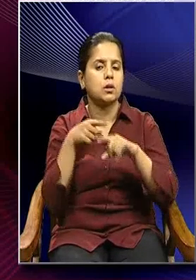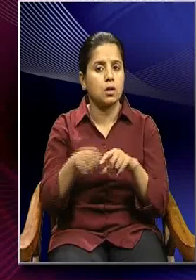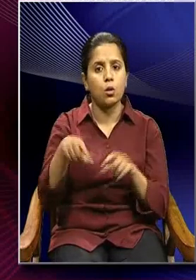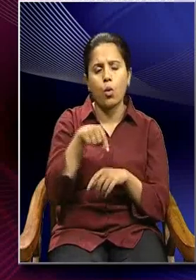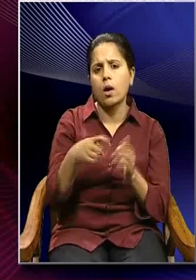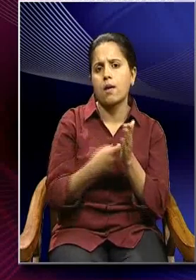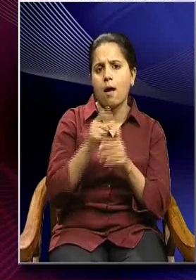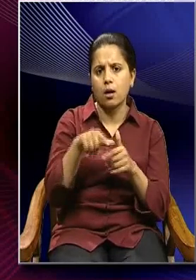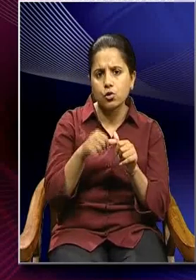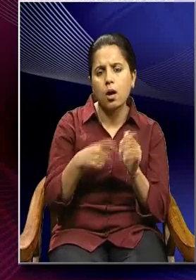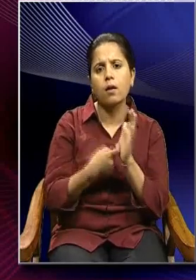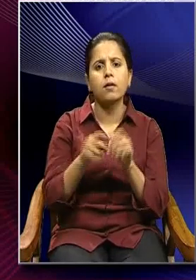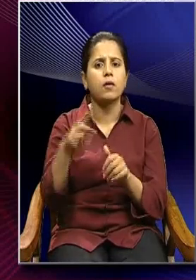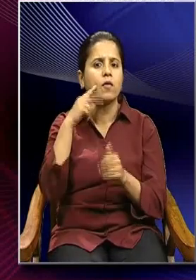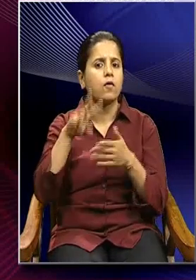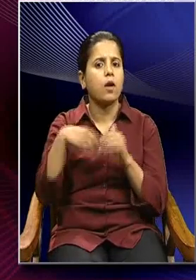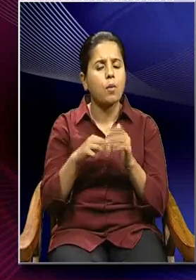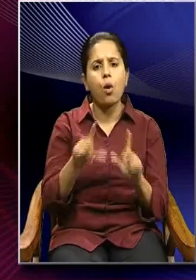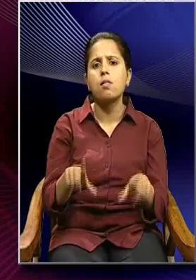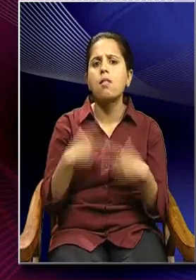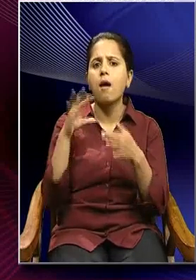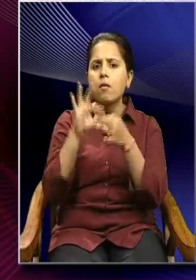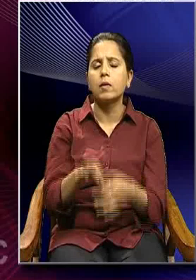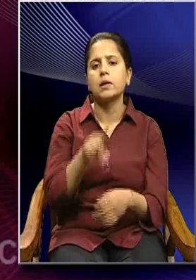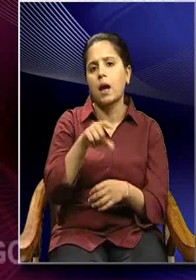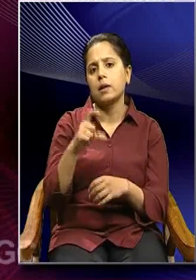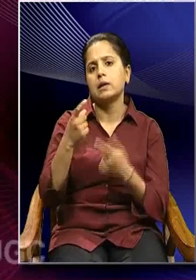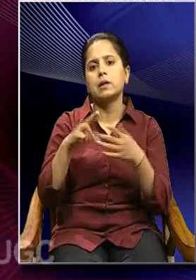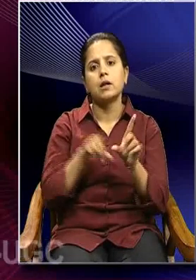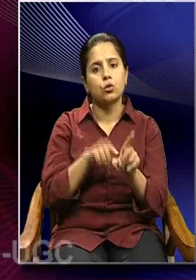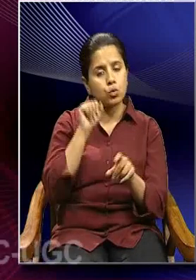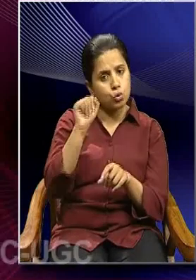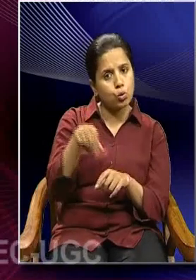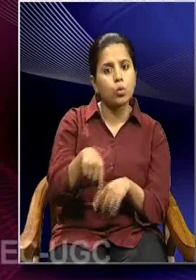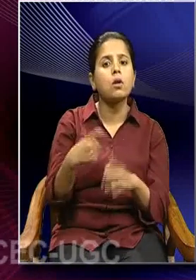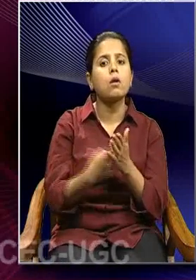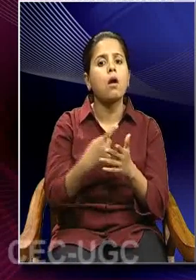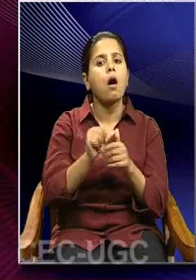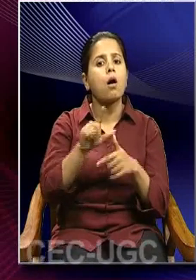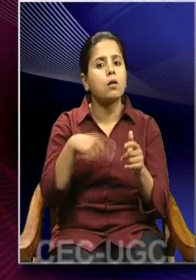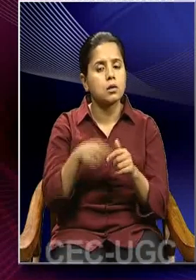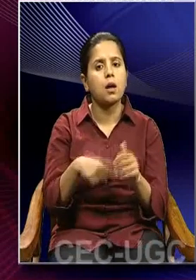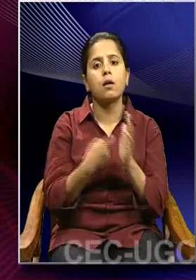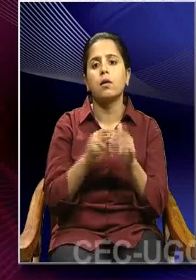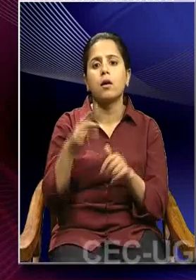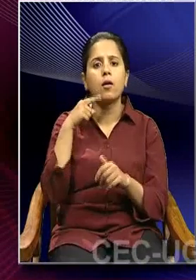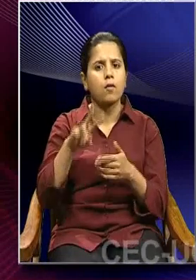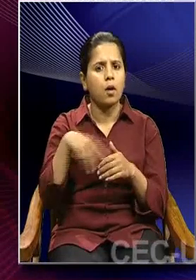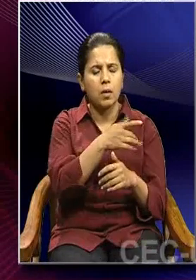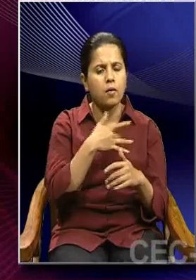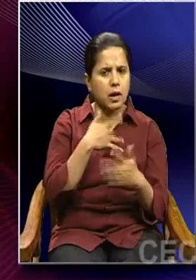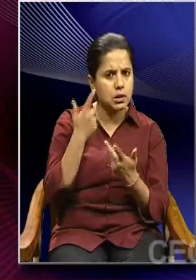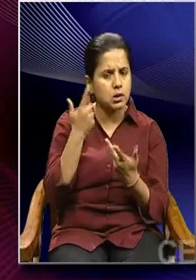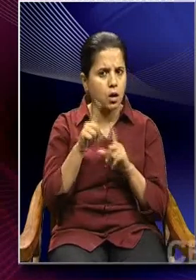Verma, and it was based on the life of the 19th century Indian painter Raja Ravi Verma. It had some kind of censorship troubles which